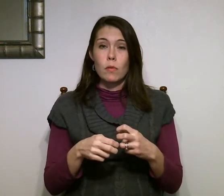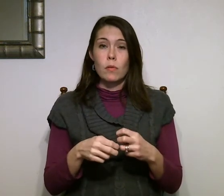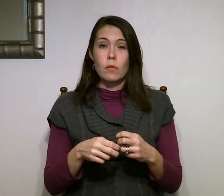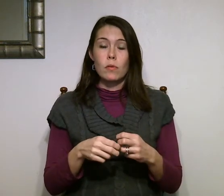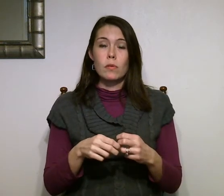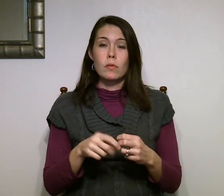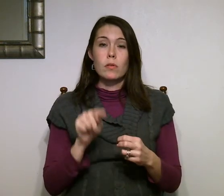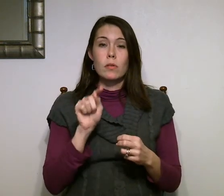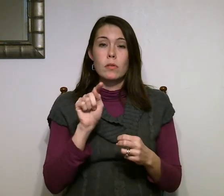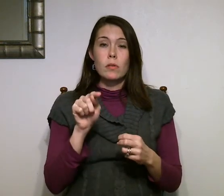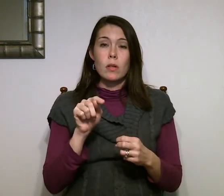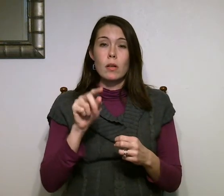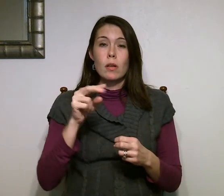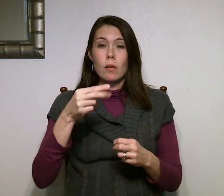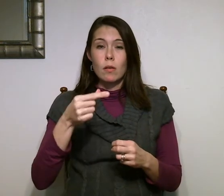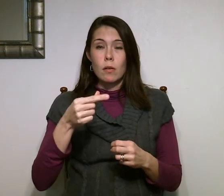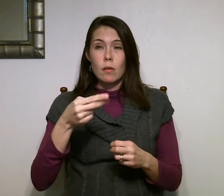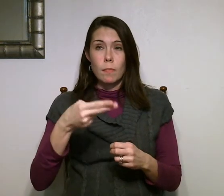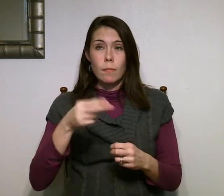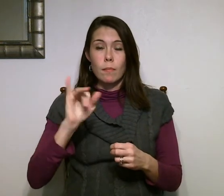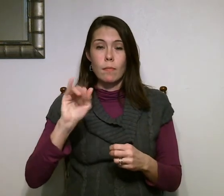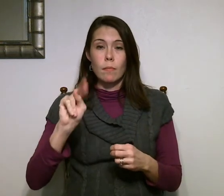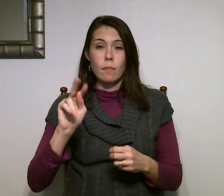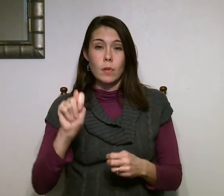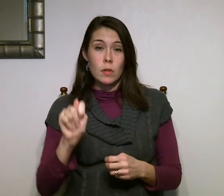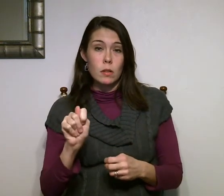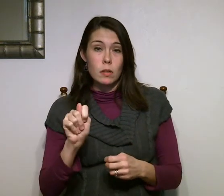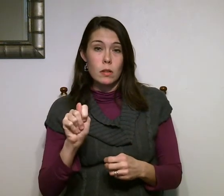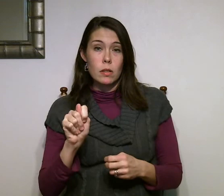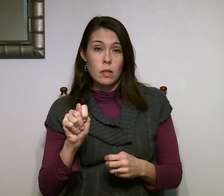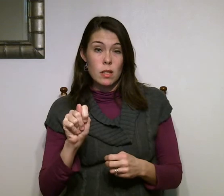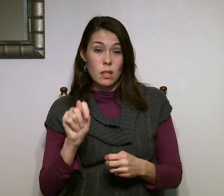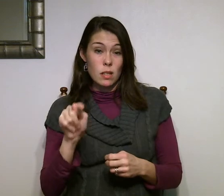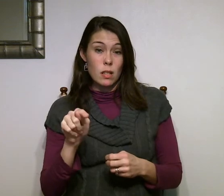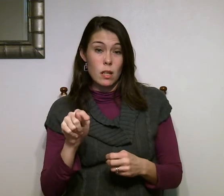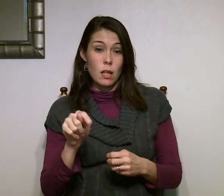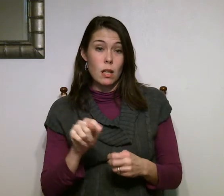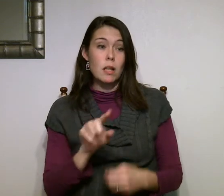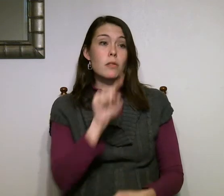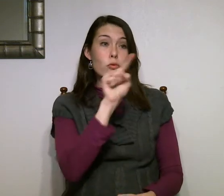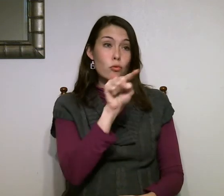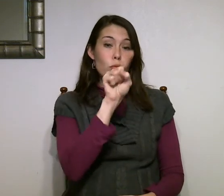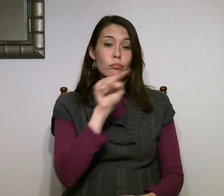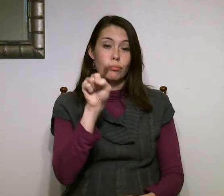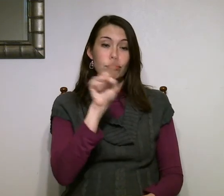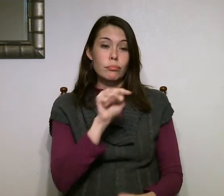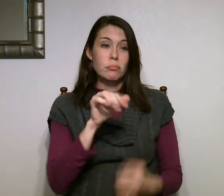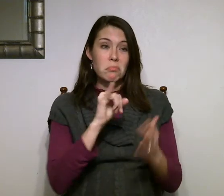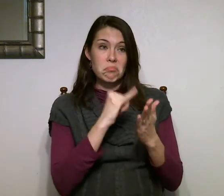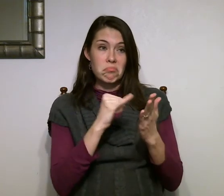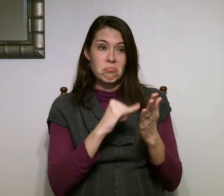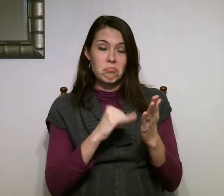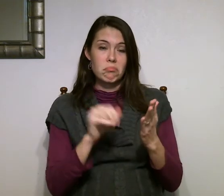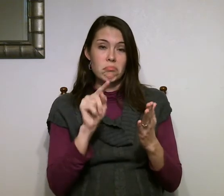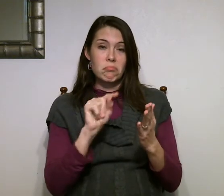you get the problem right, you could draw the circles, or you could draw a number line like we did in this presentation. I think you might